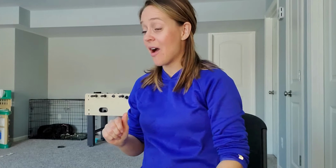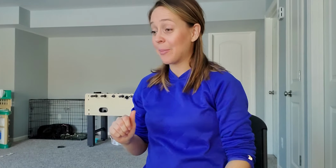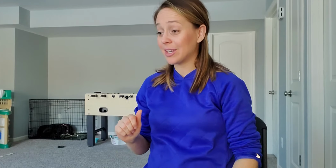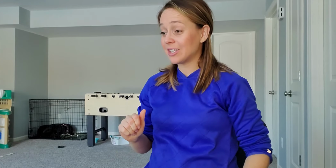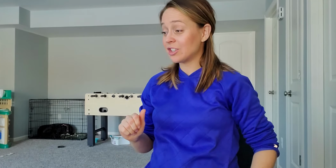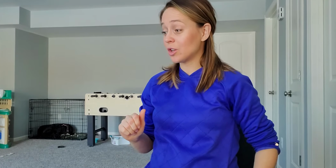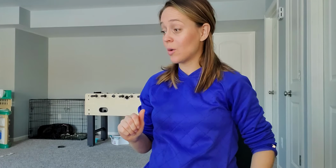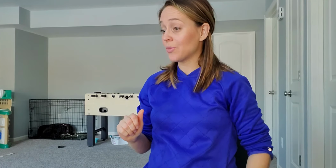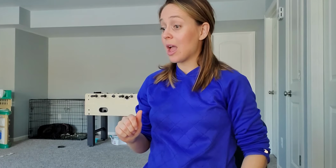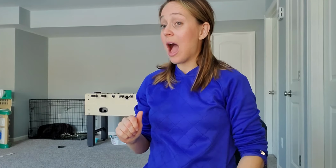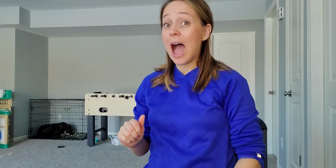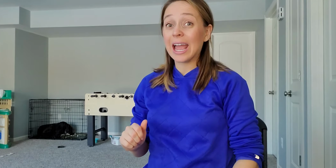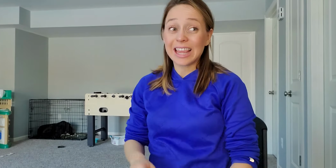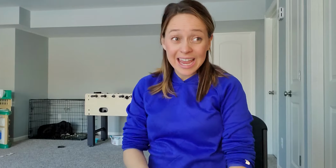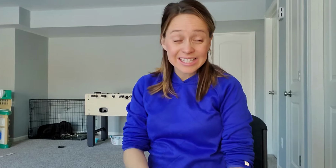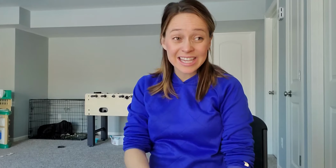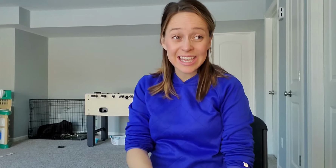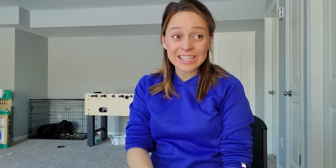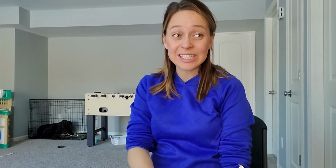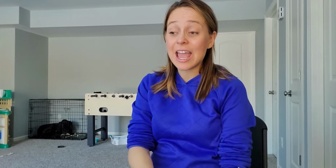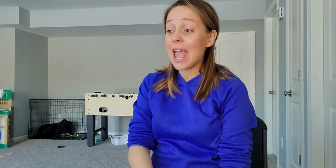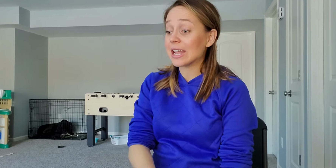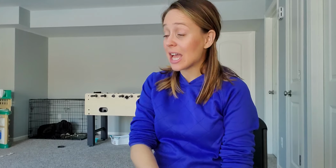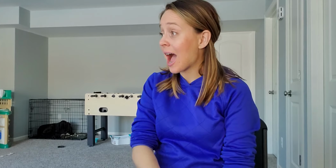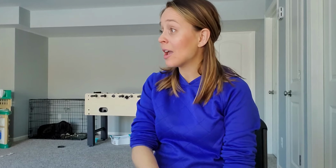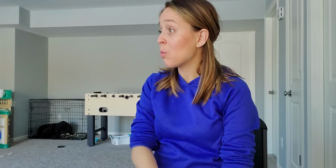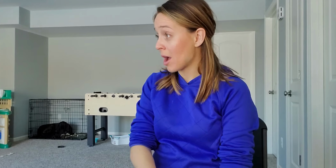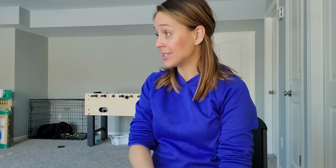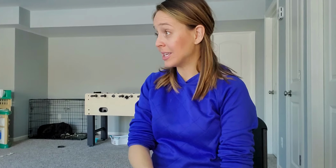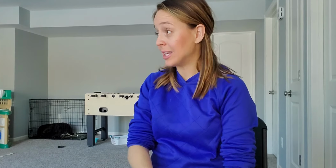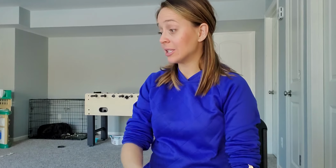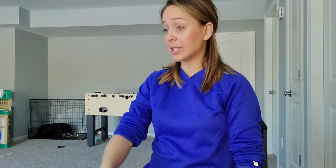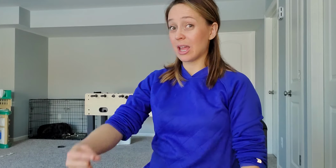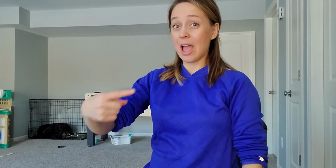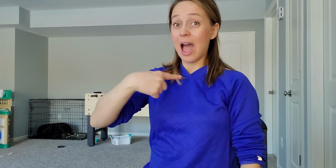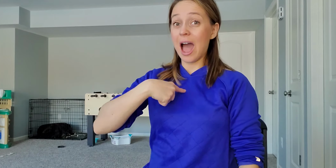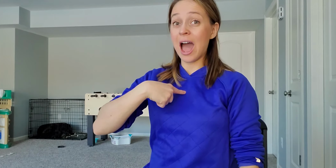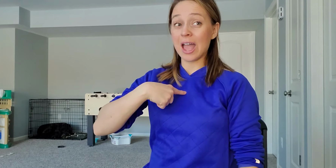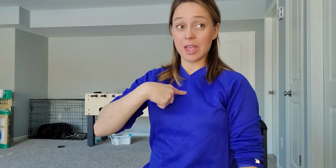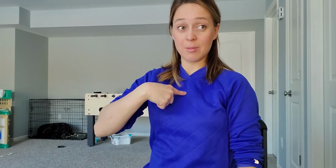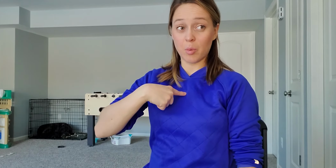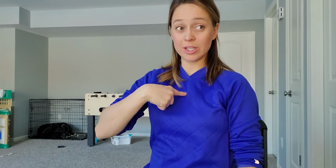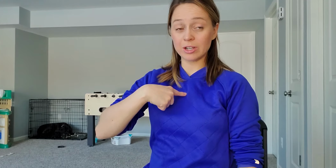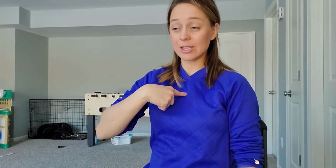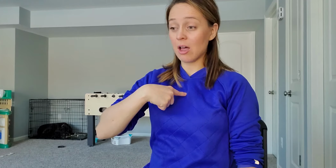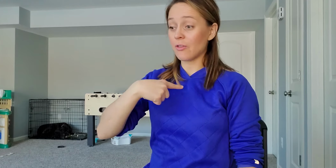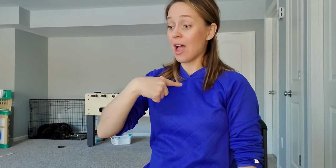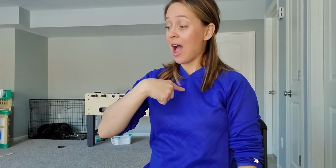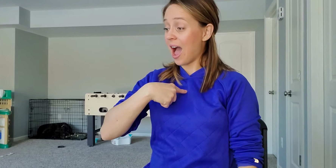gonna teach you I like to eat and I want to eat. I, point to yourself,